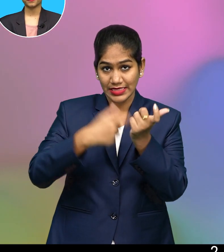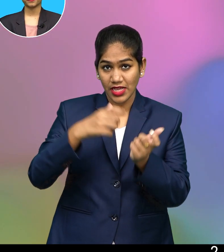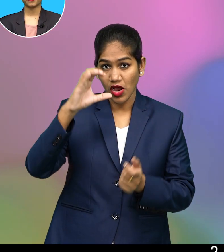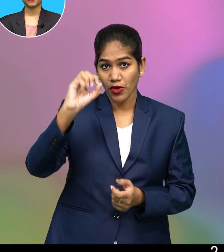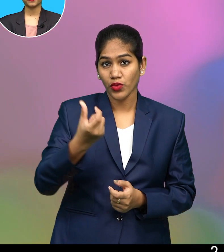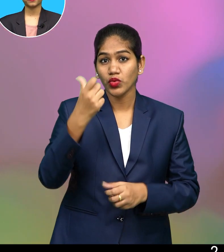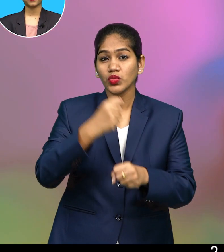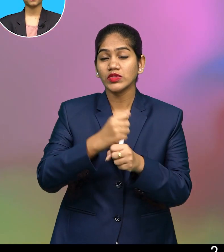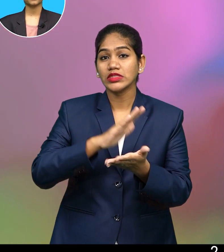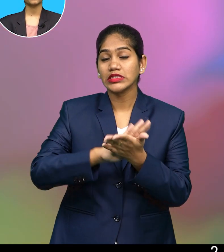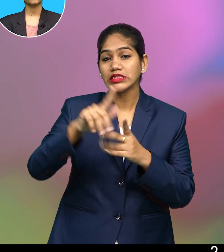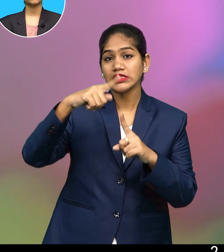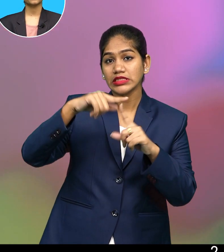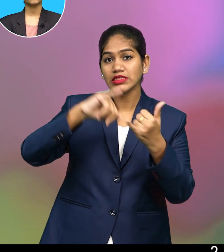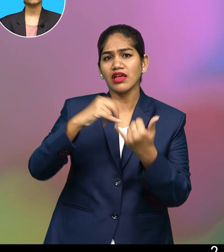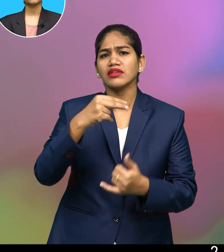Droughts.